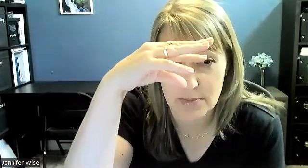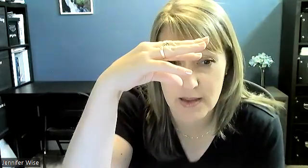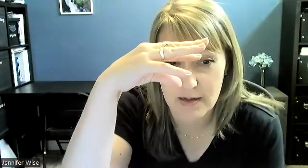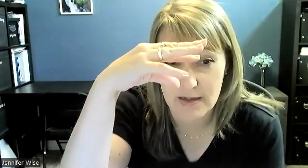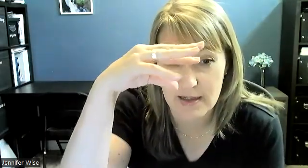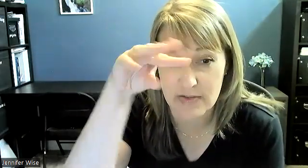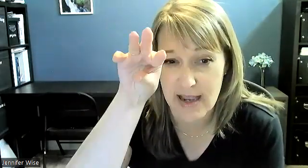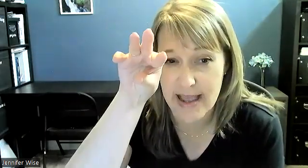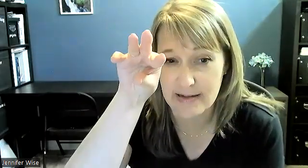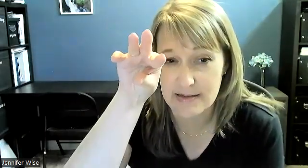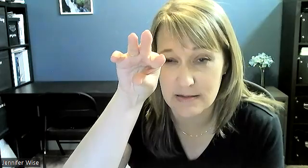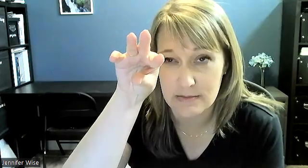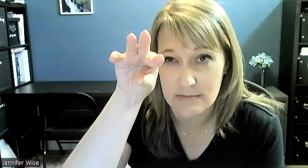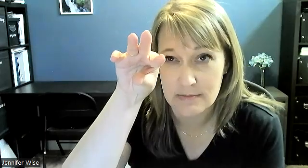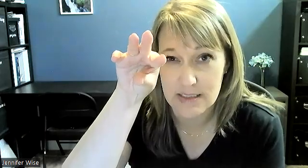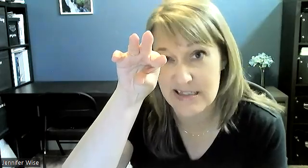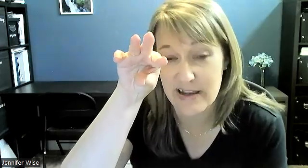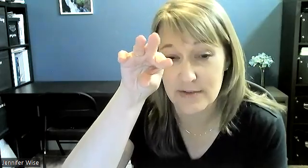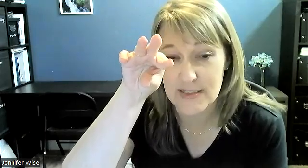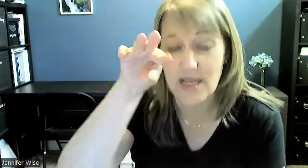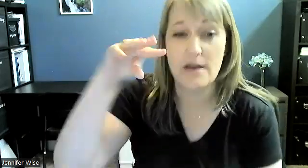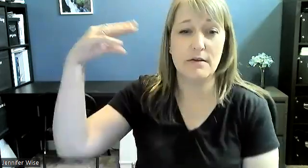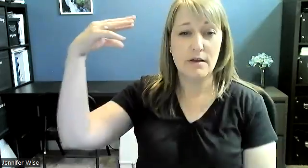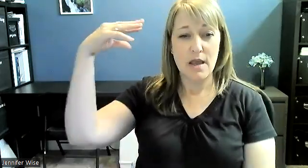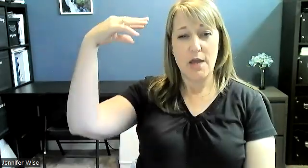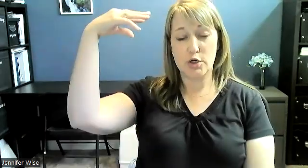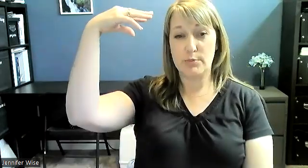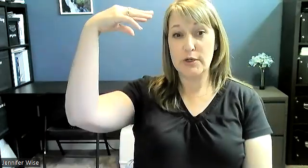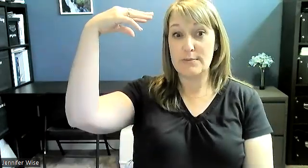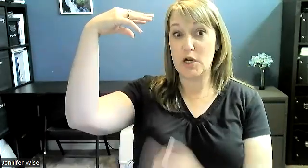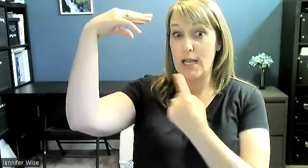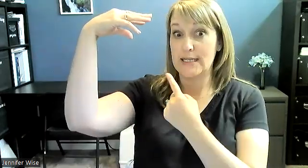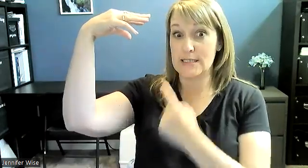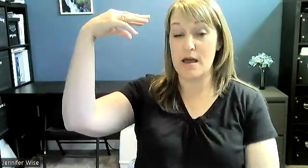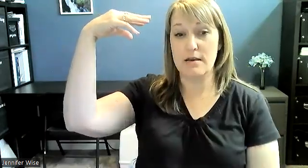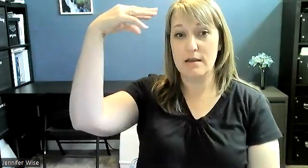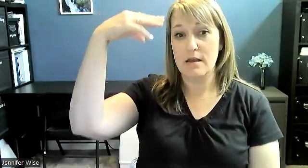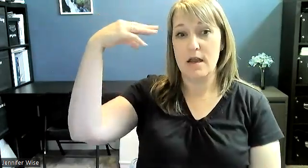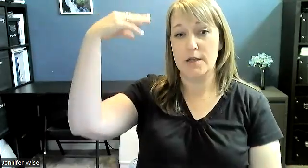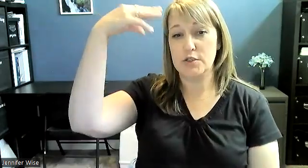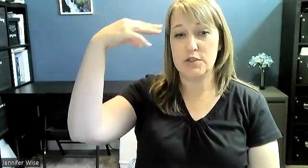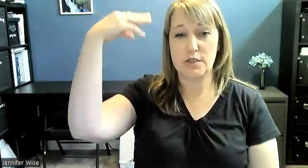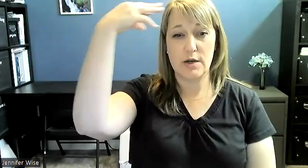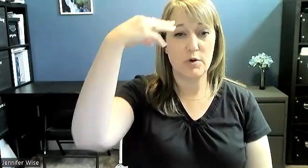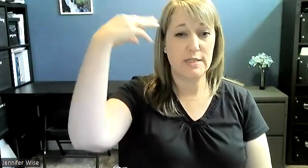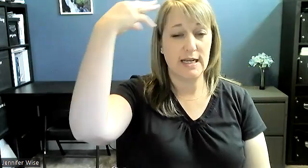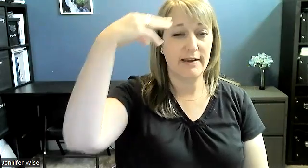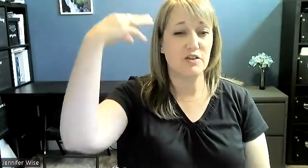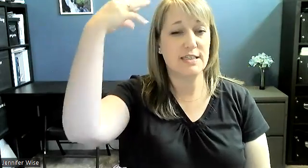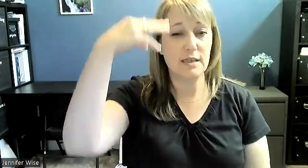that ends, that's the end of sun, and you're going to put it up there like a sun, and you just kind of rotate it like you're just sitting